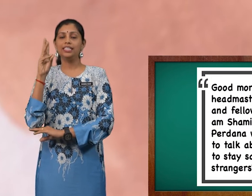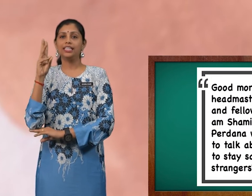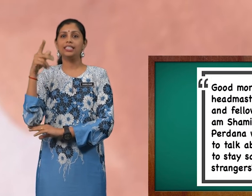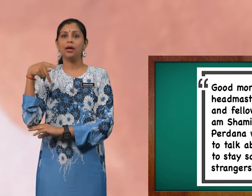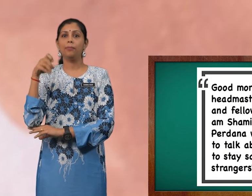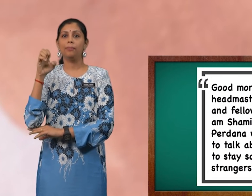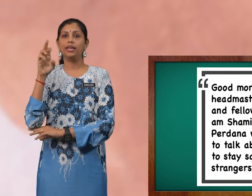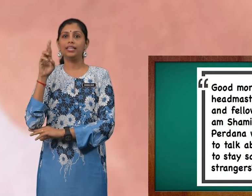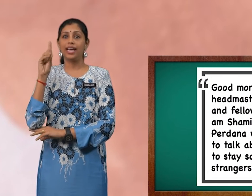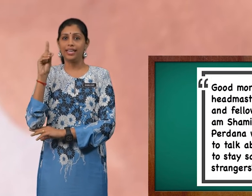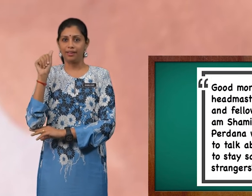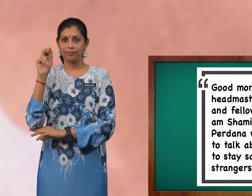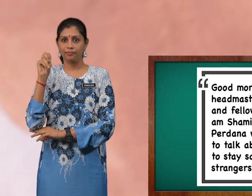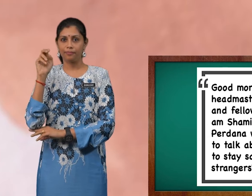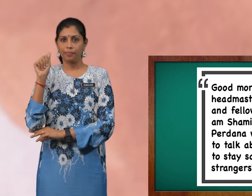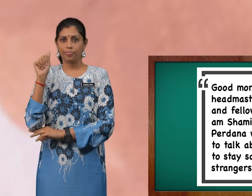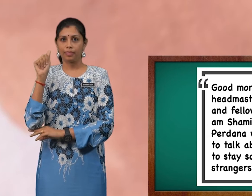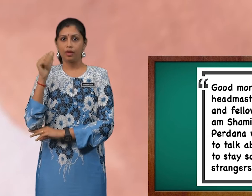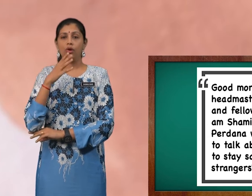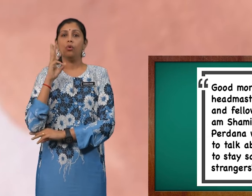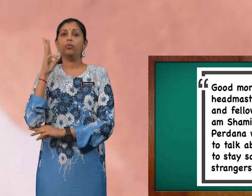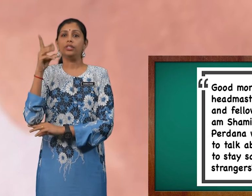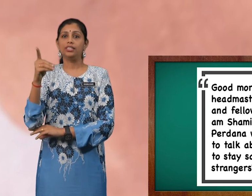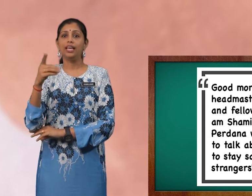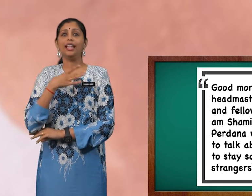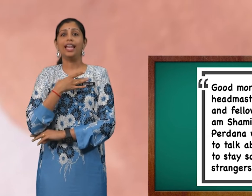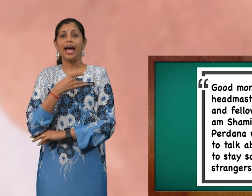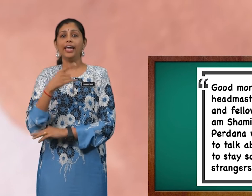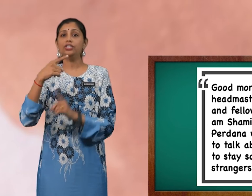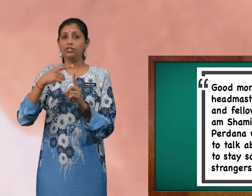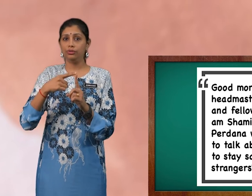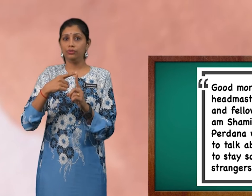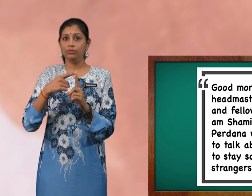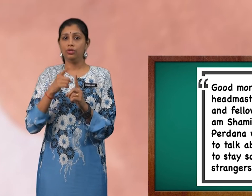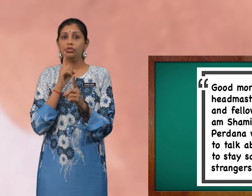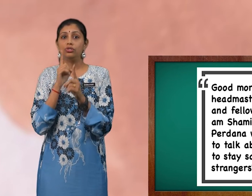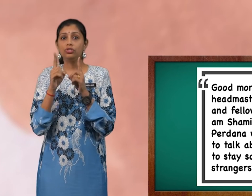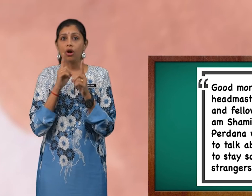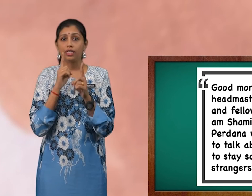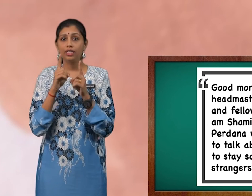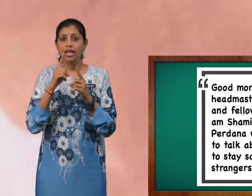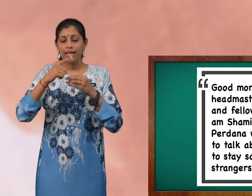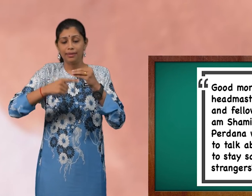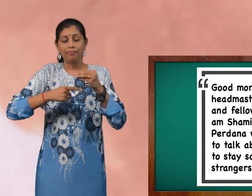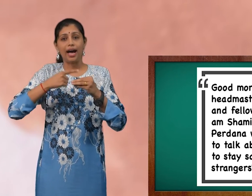6 Perdana. Would like to talk